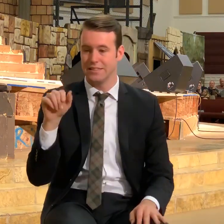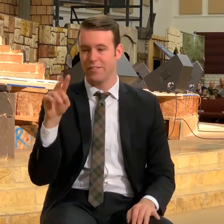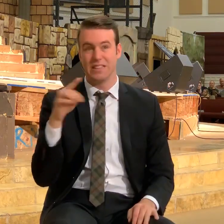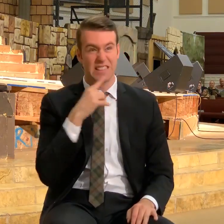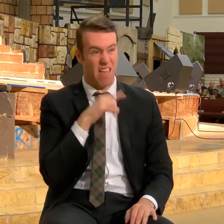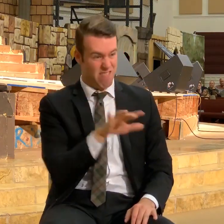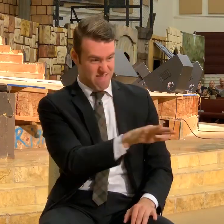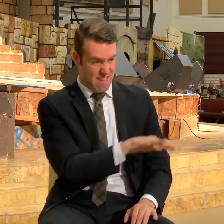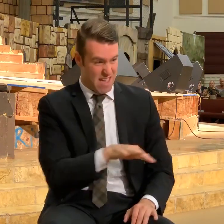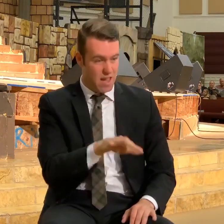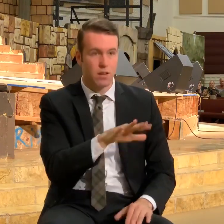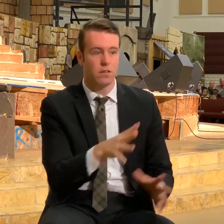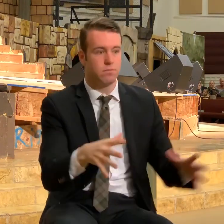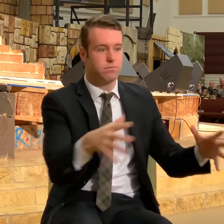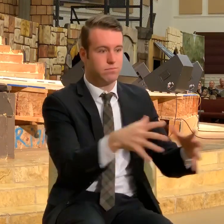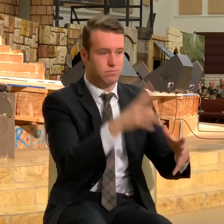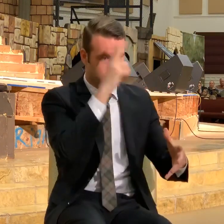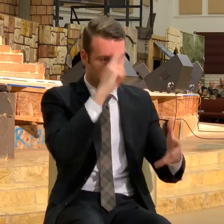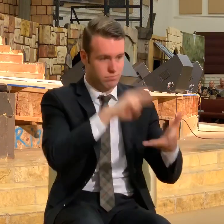me.